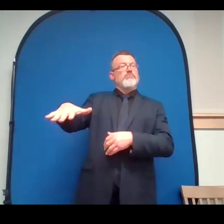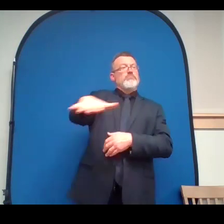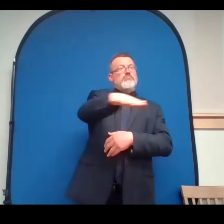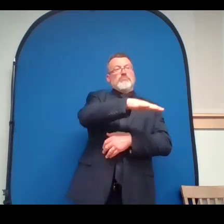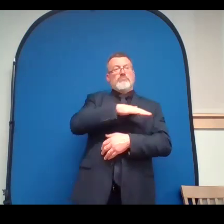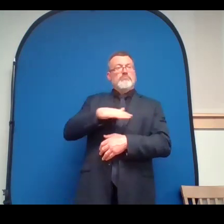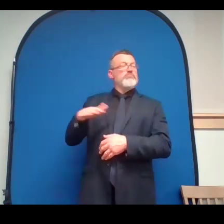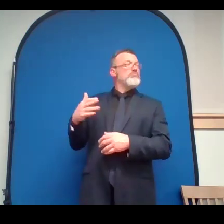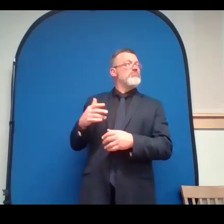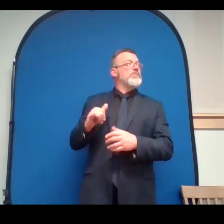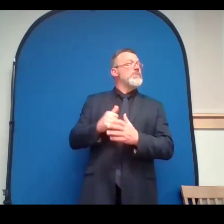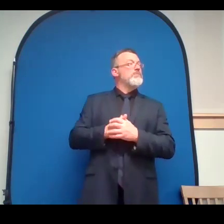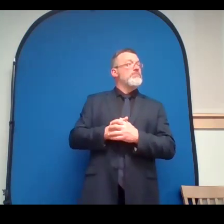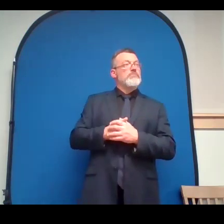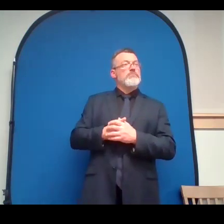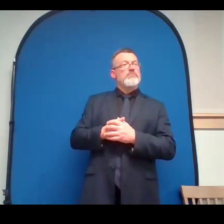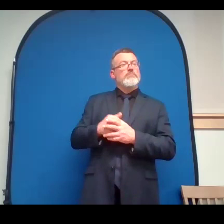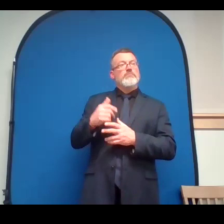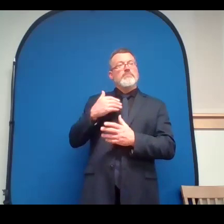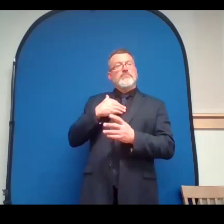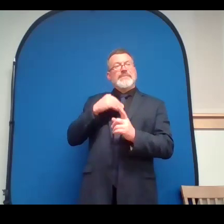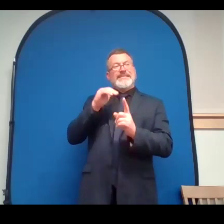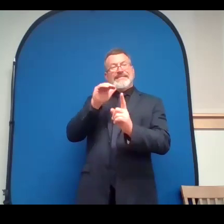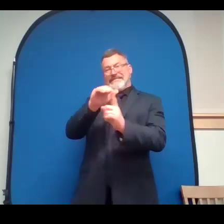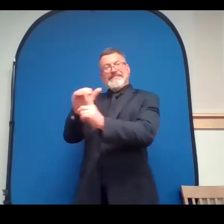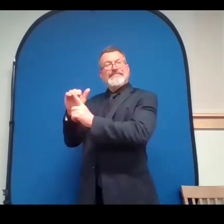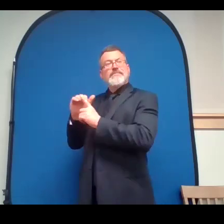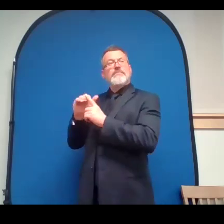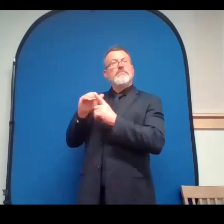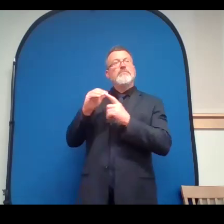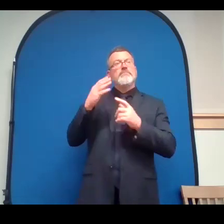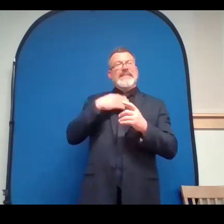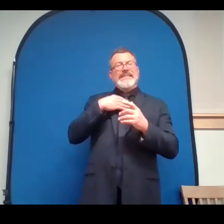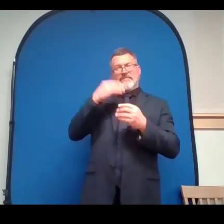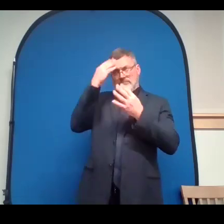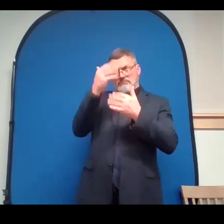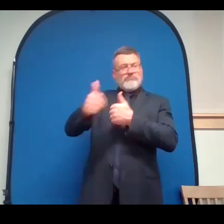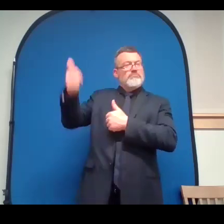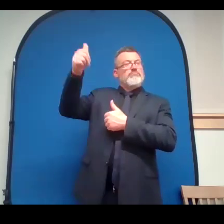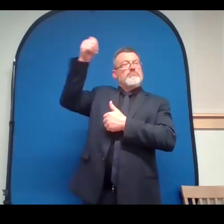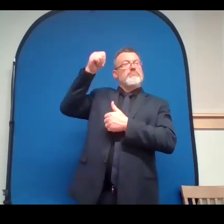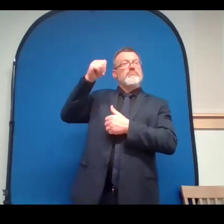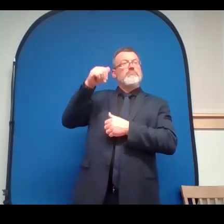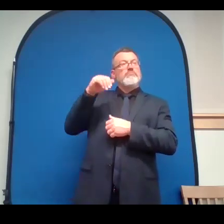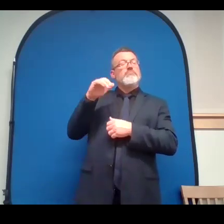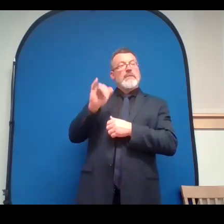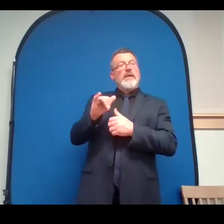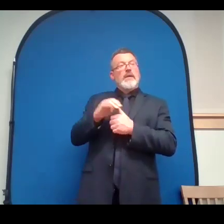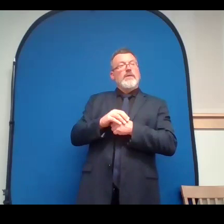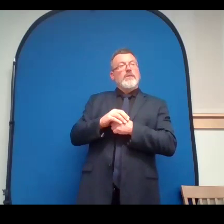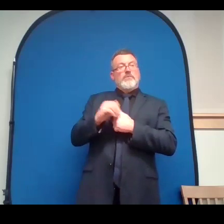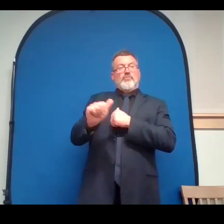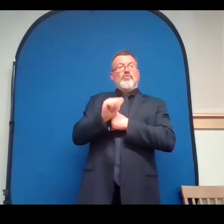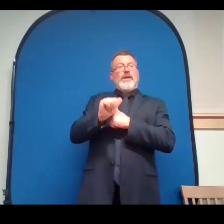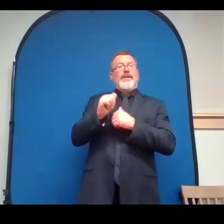So I had informed everybody, or at least the leadership that was there, of the threat. But I also indicated